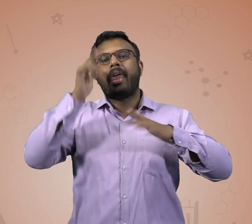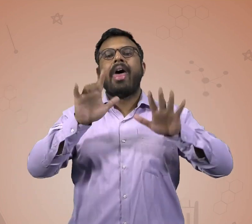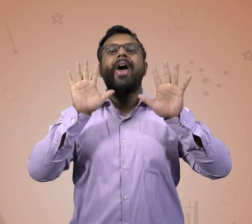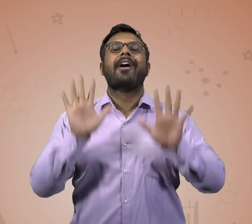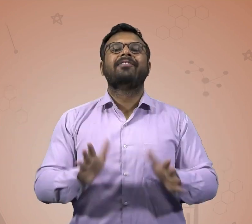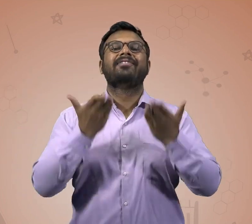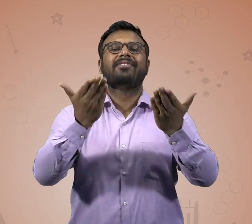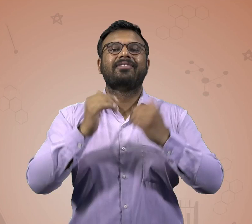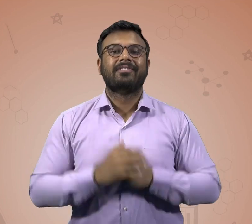virus.